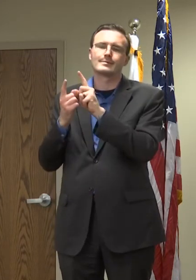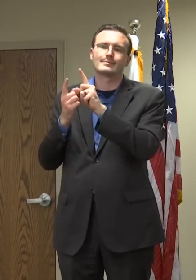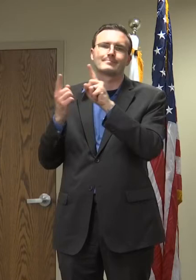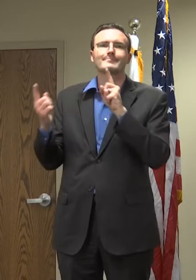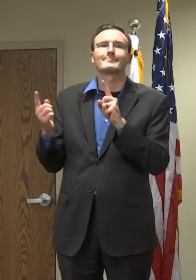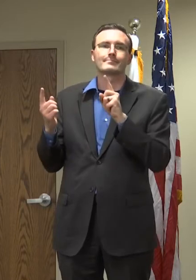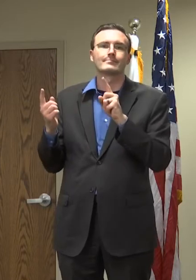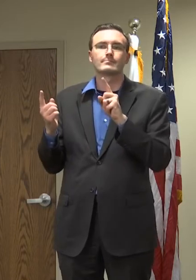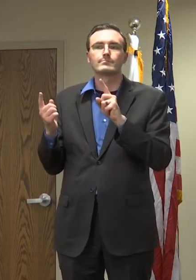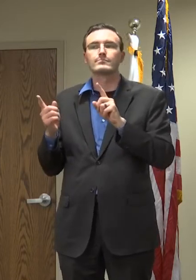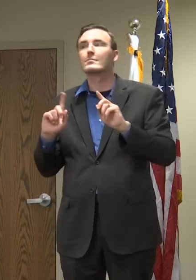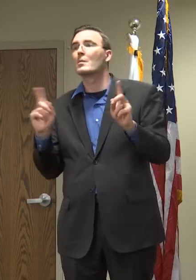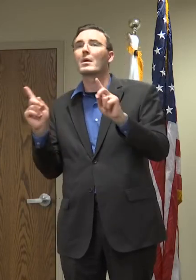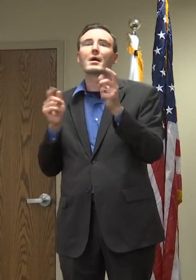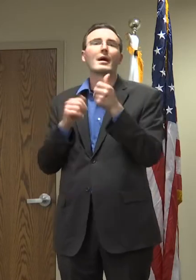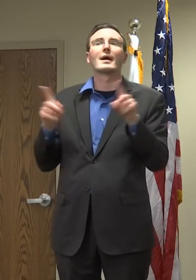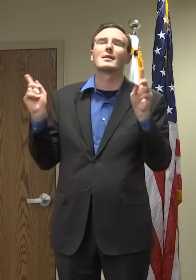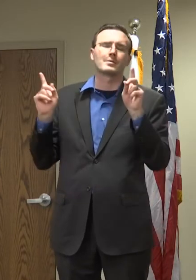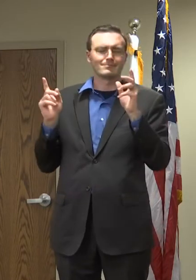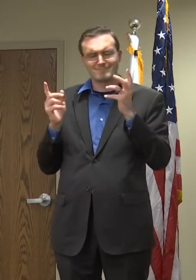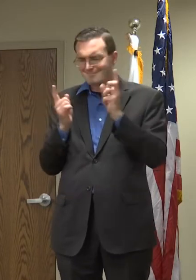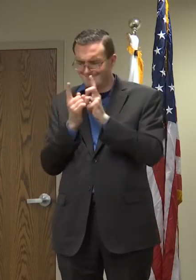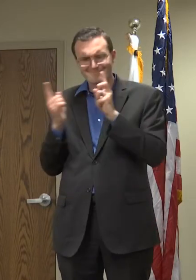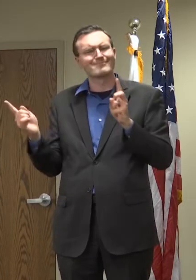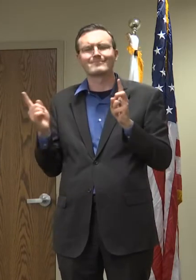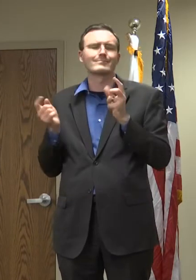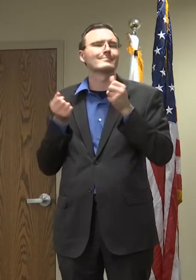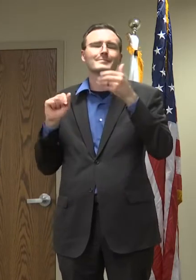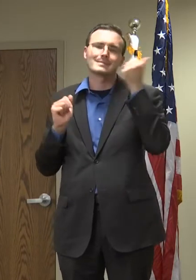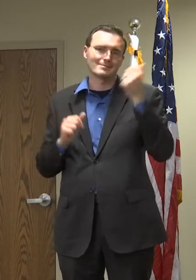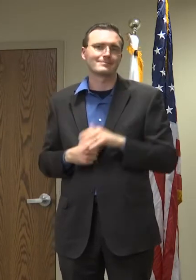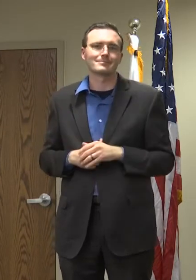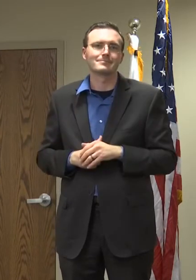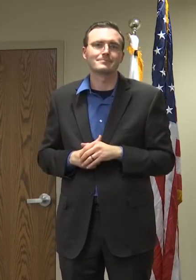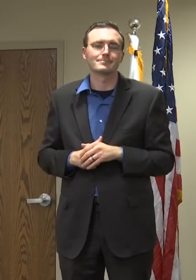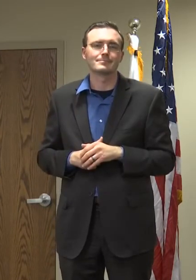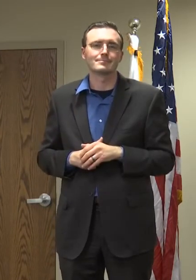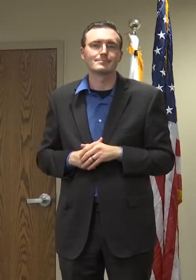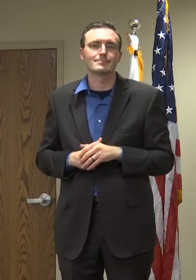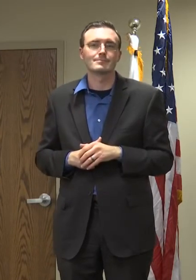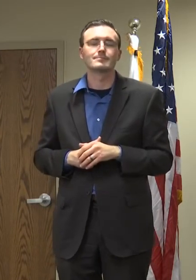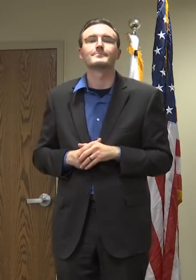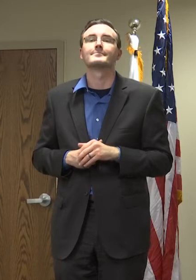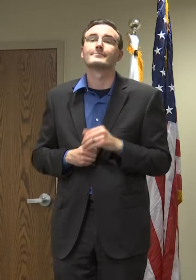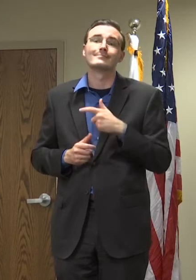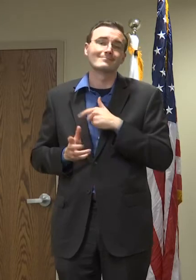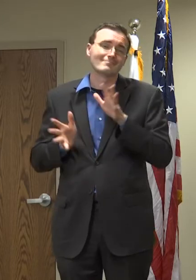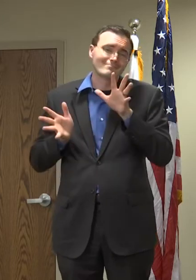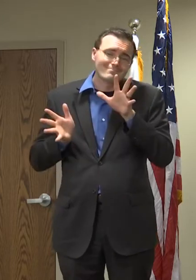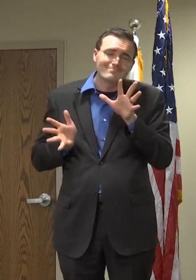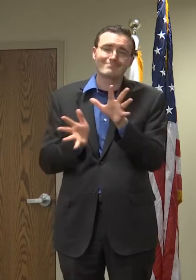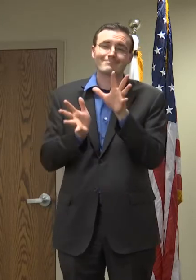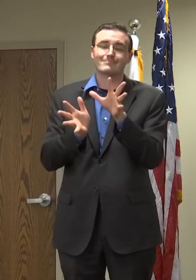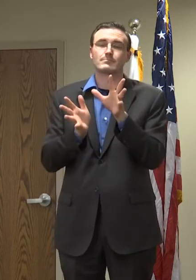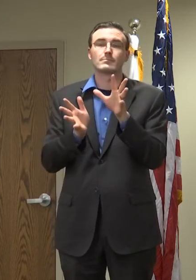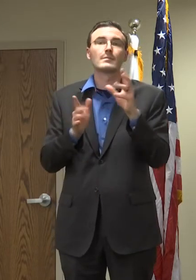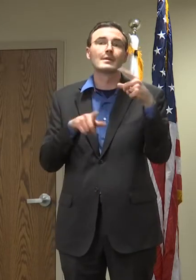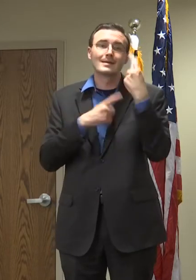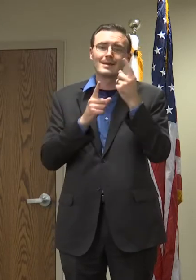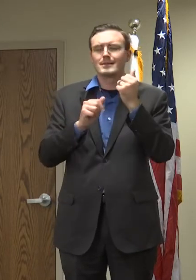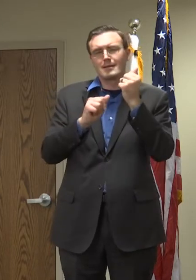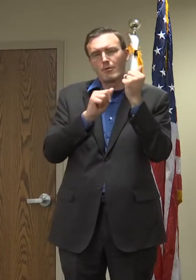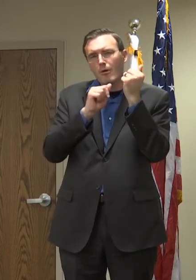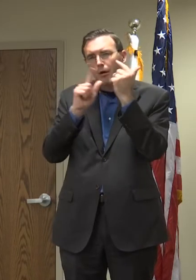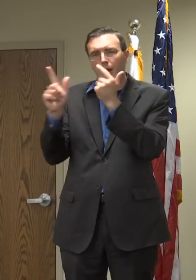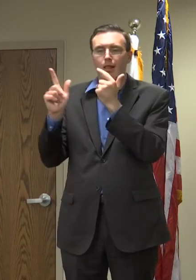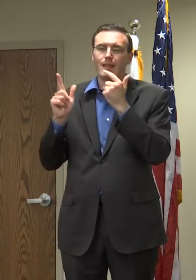possibly can. I'm urging citizens. We collectively have sacrificed. Our